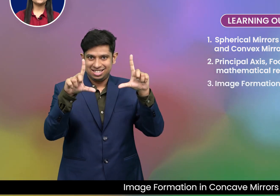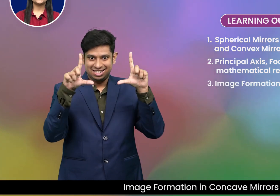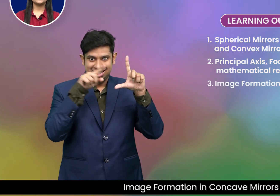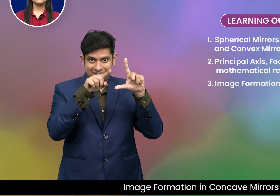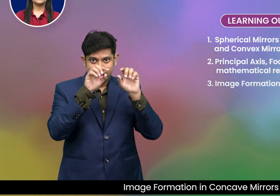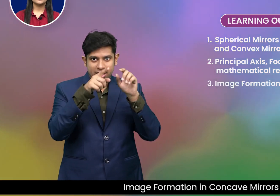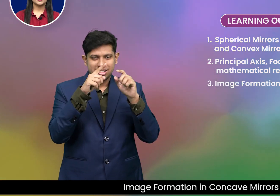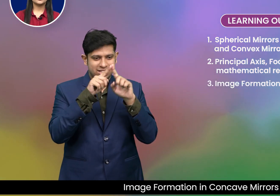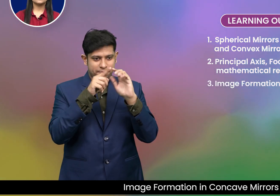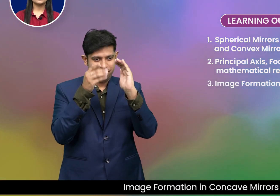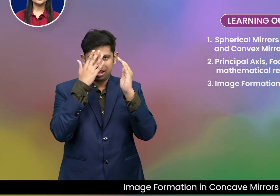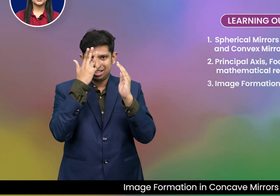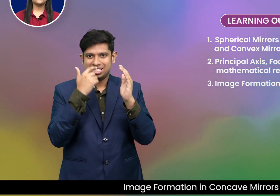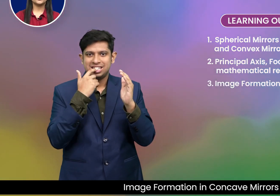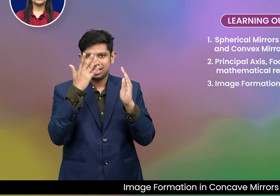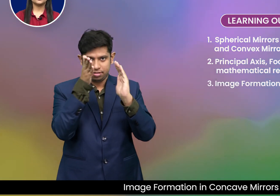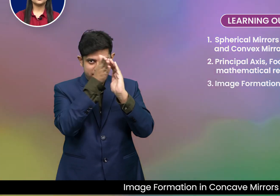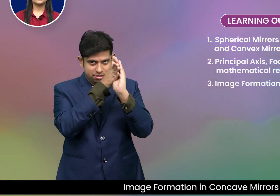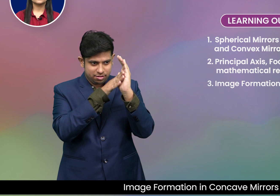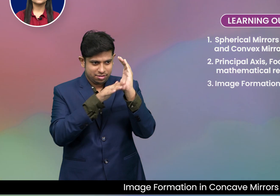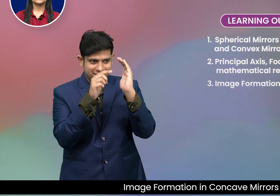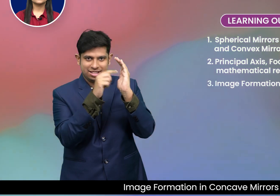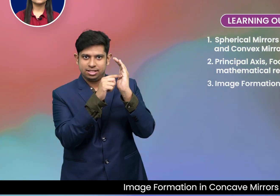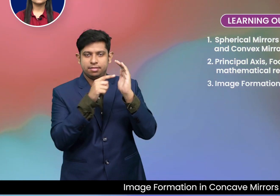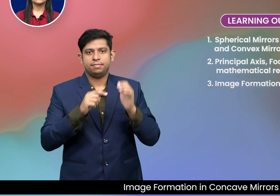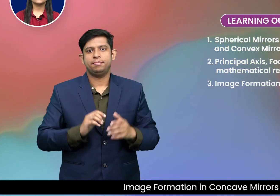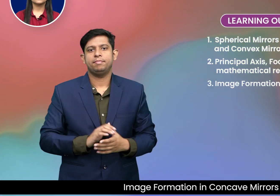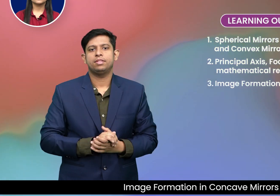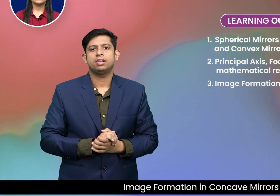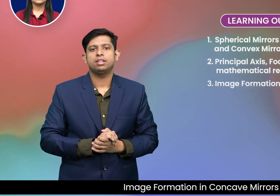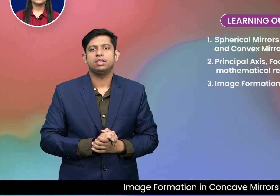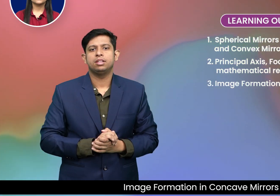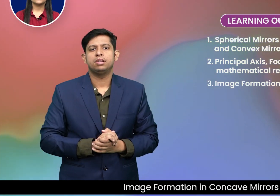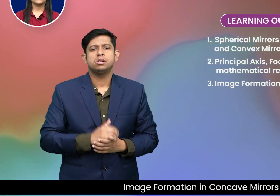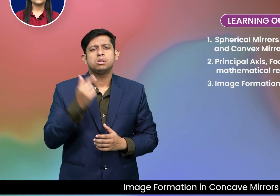Image formation in concave mirrors.